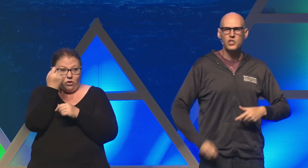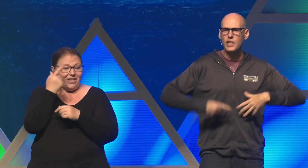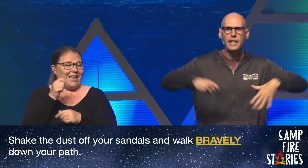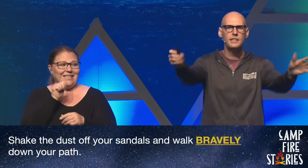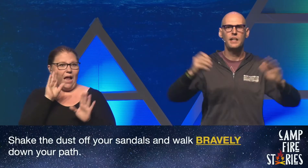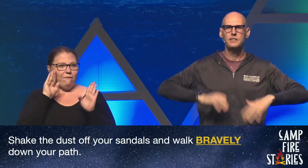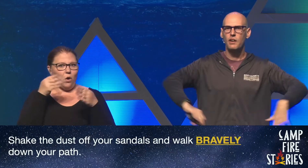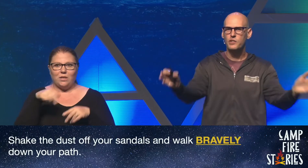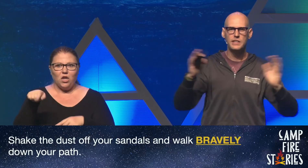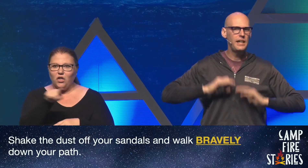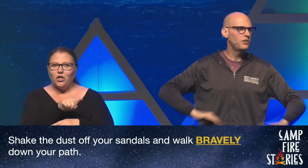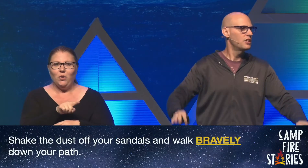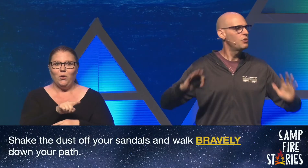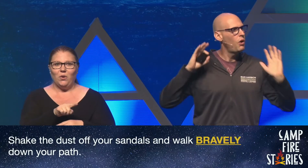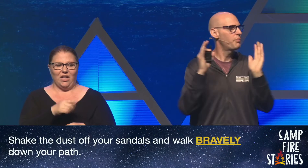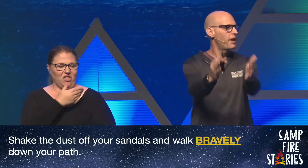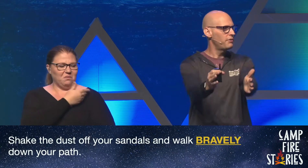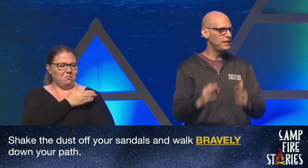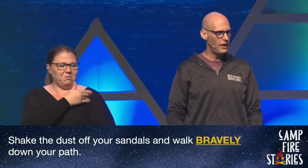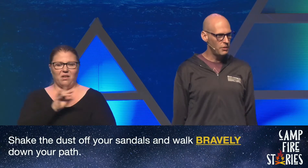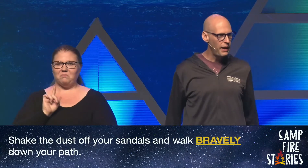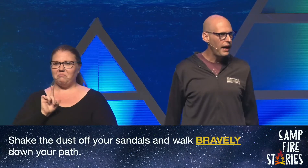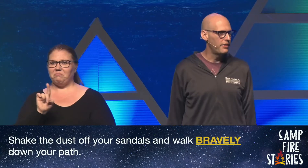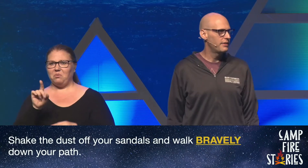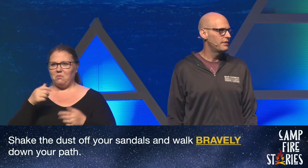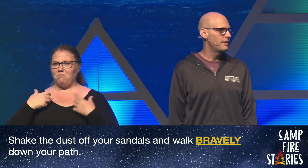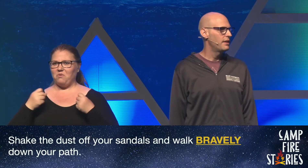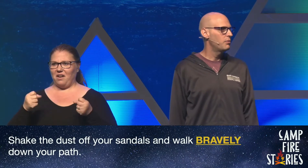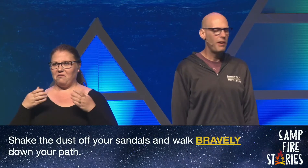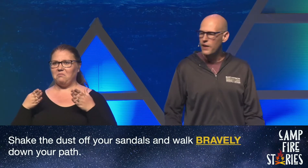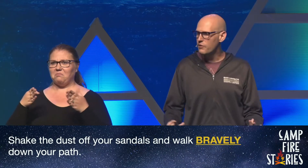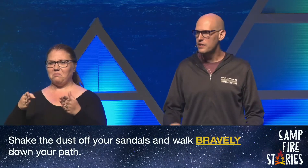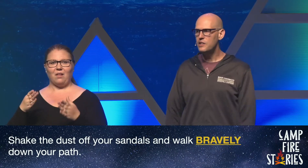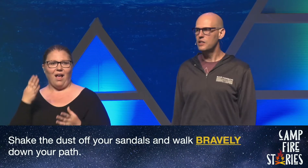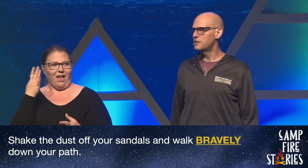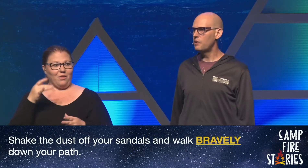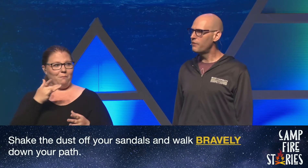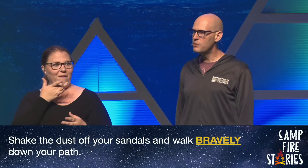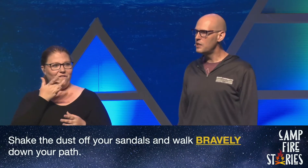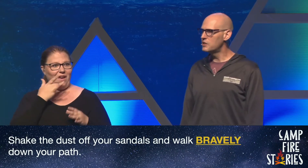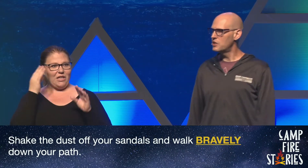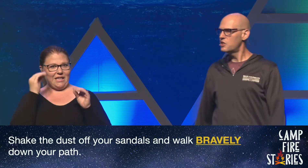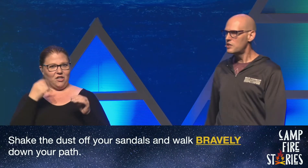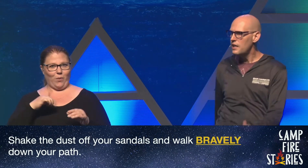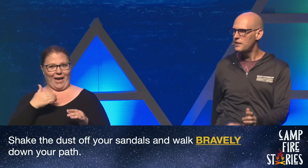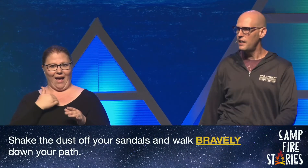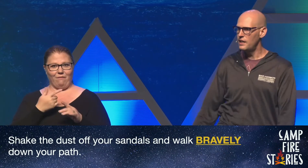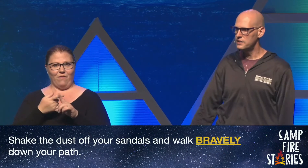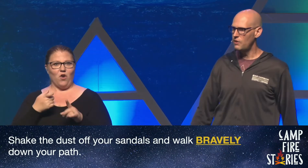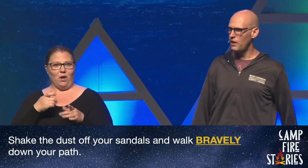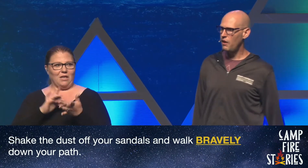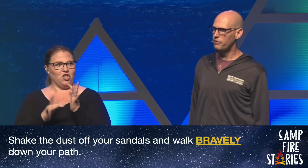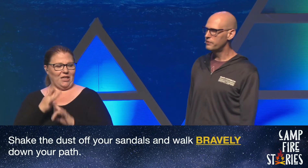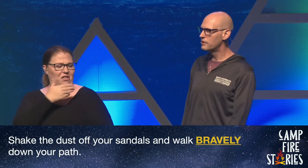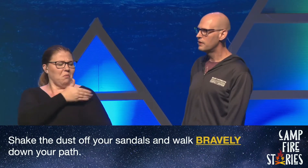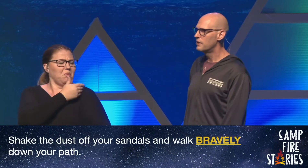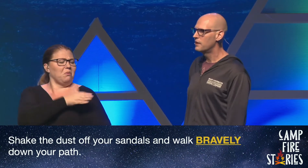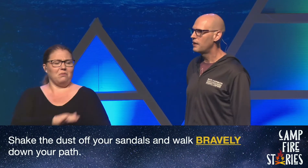You just shake the dust off your sandals and you walk bravely down your path. One of my favorite teachings that we have from Jesus, just shake that dust right